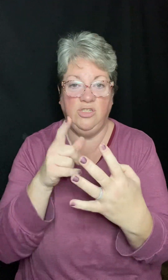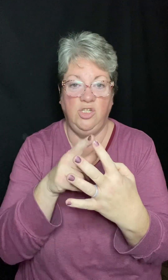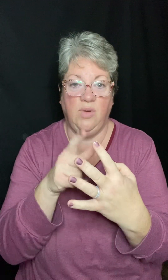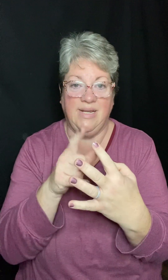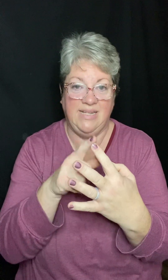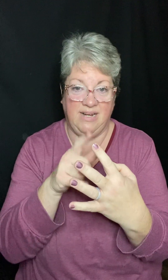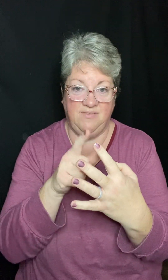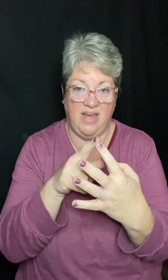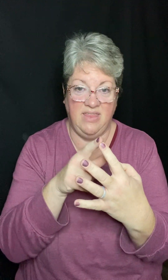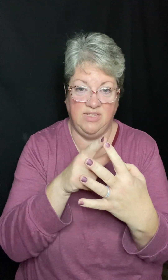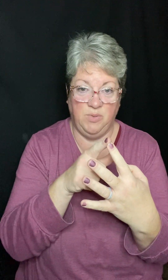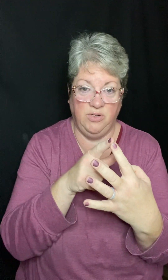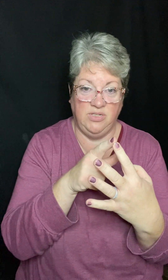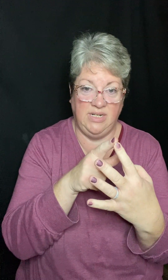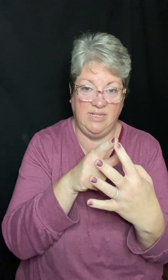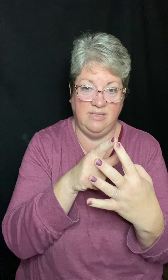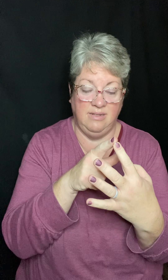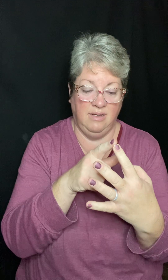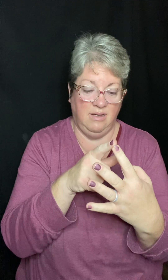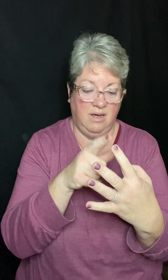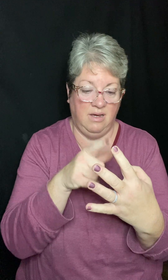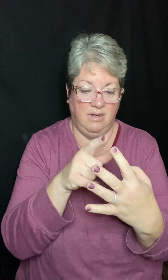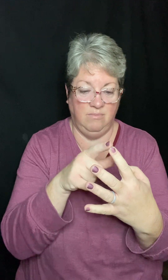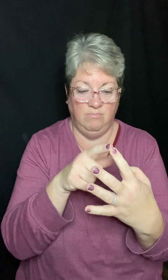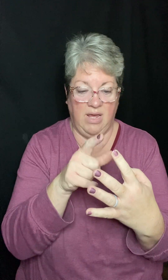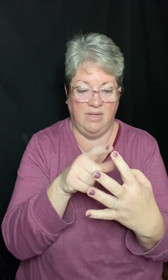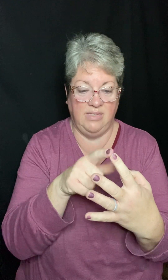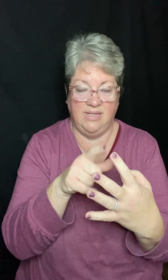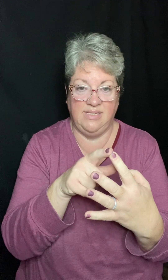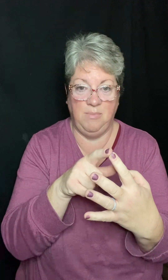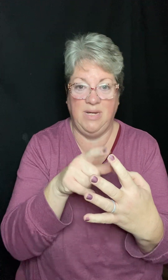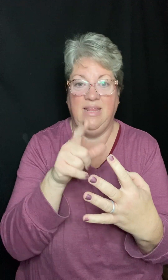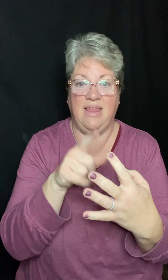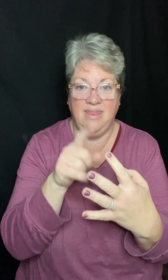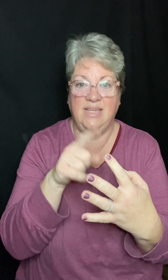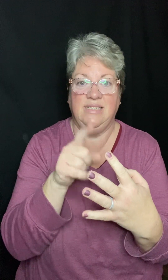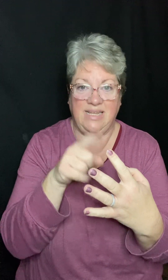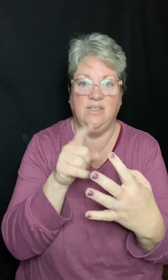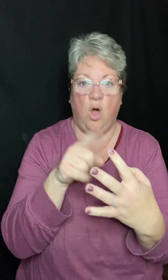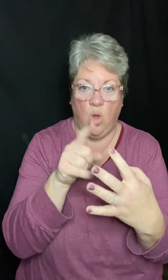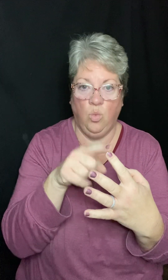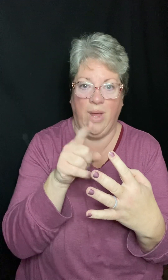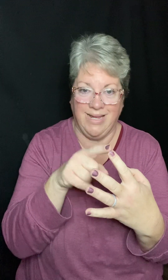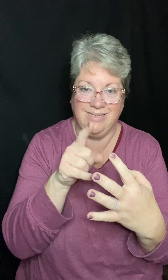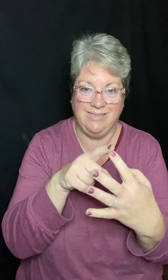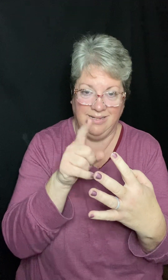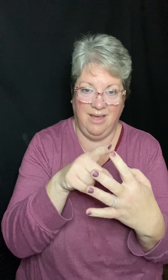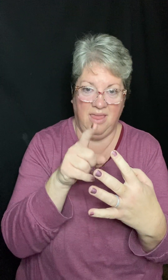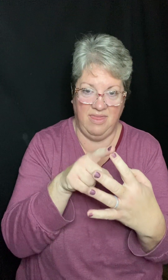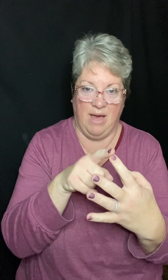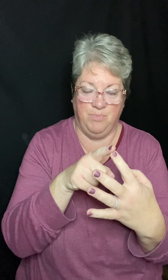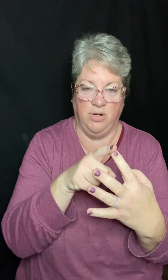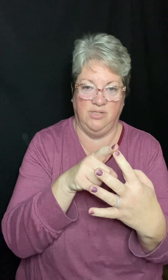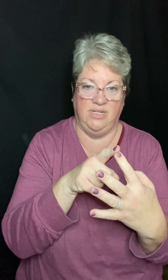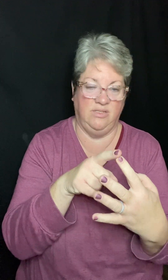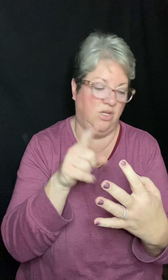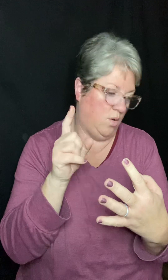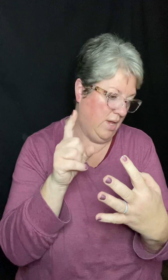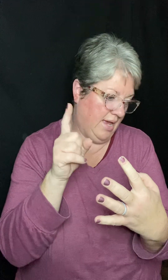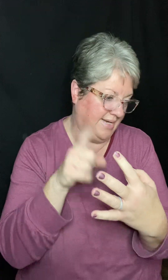you identify this person as somebody, then this is always that person. So